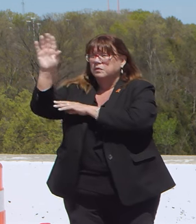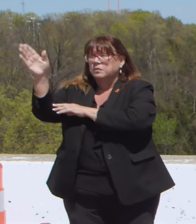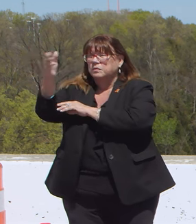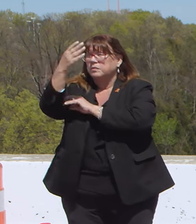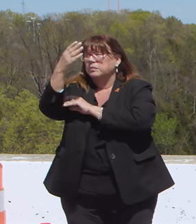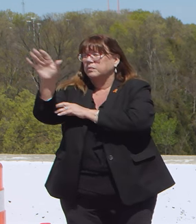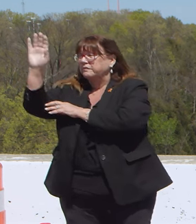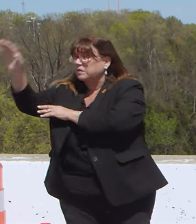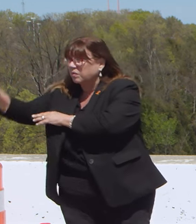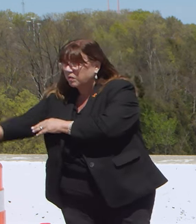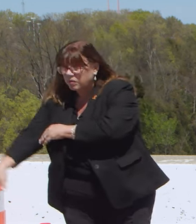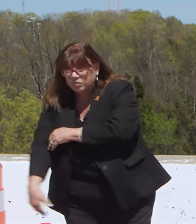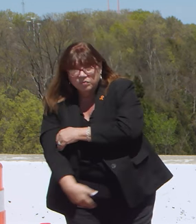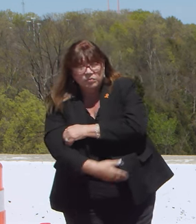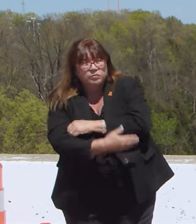through the